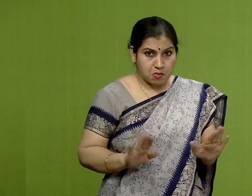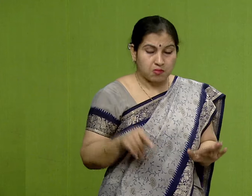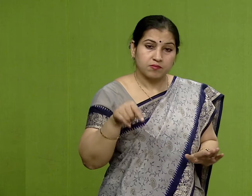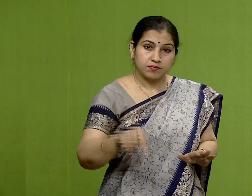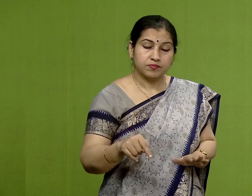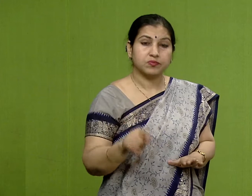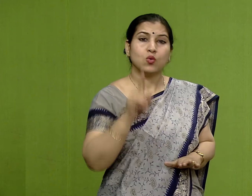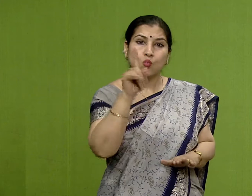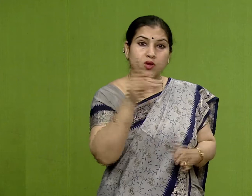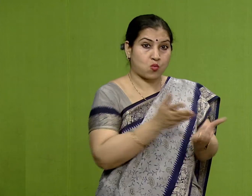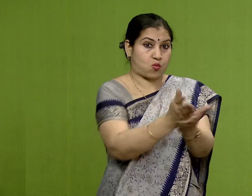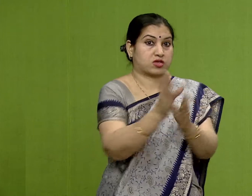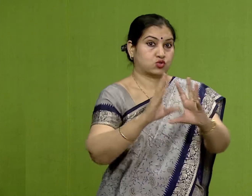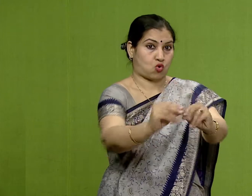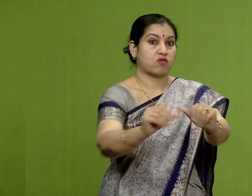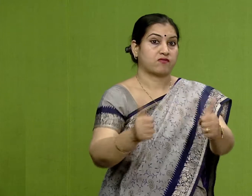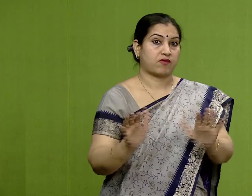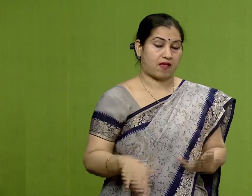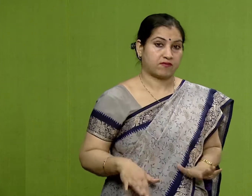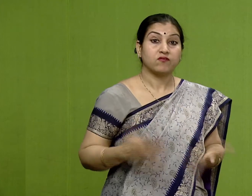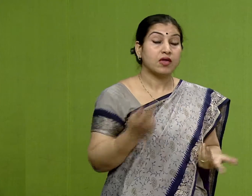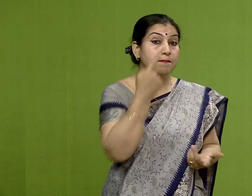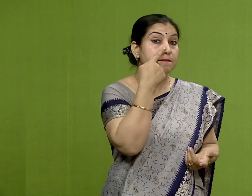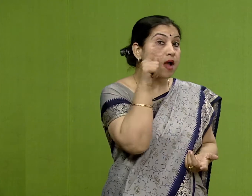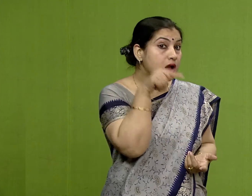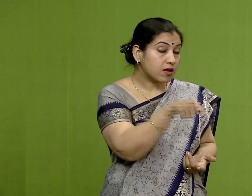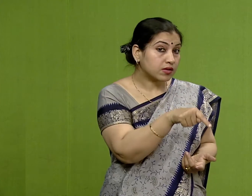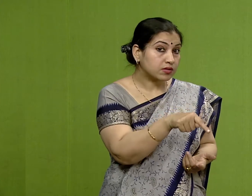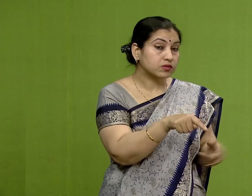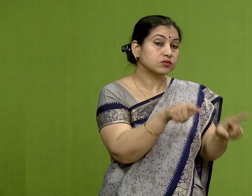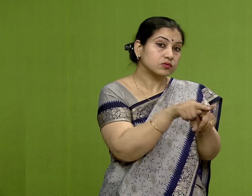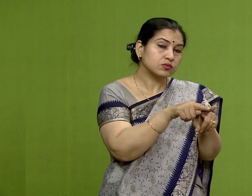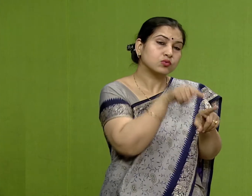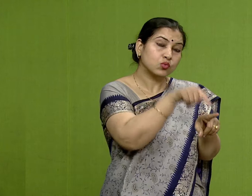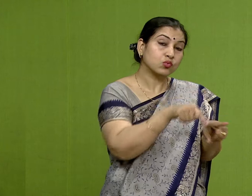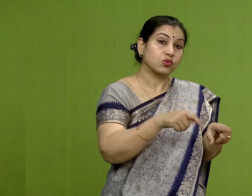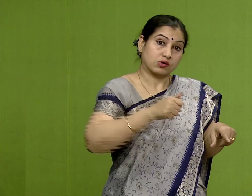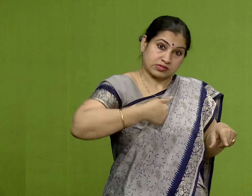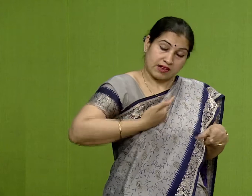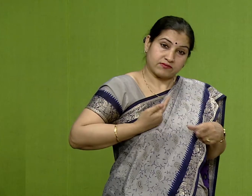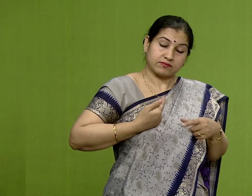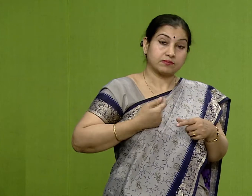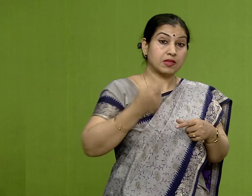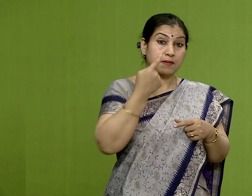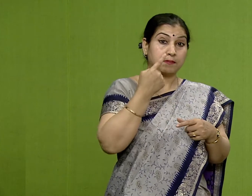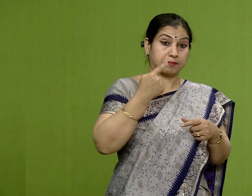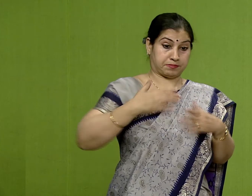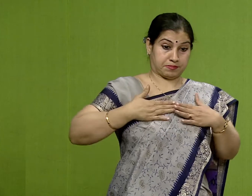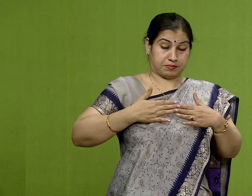one solution could be for mother to extract their breast milk and store it in